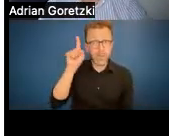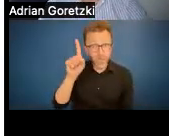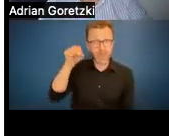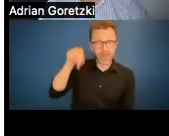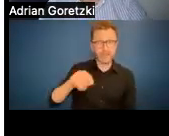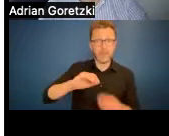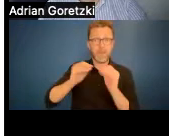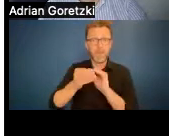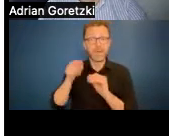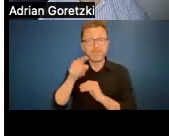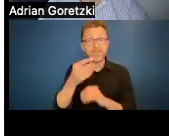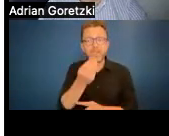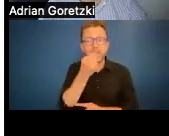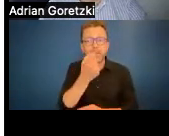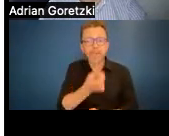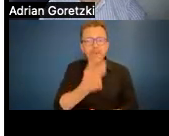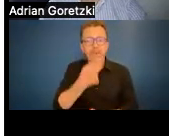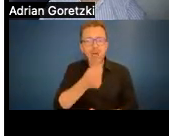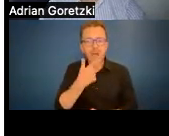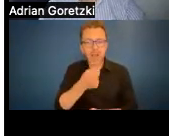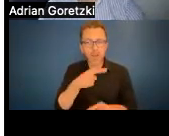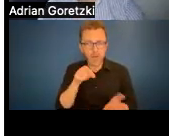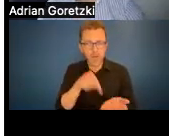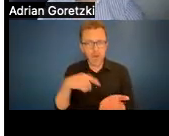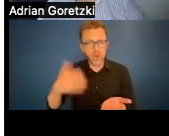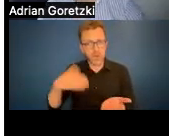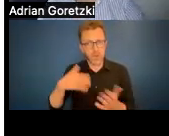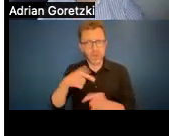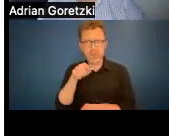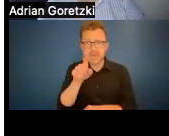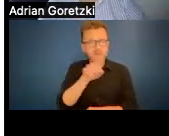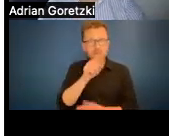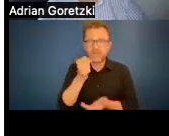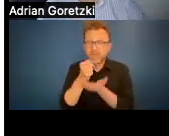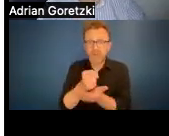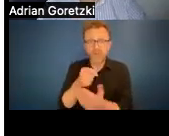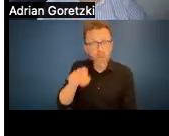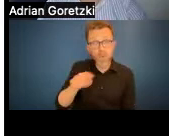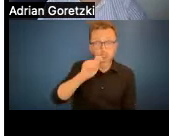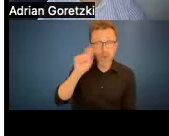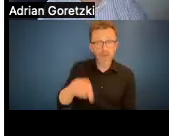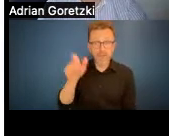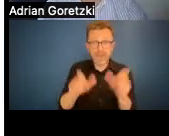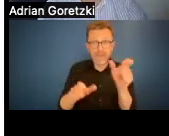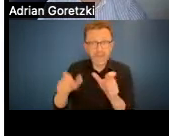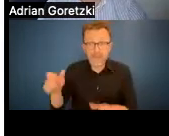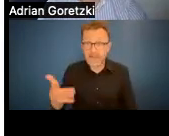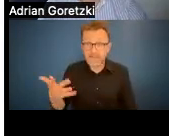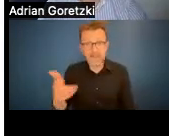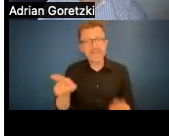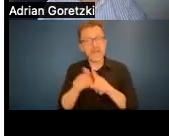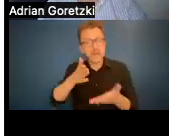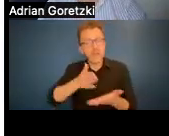on the wheelchair and wanting to have medical rehabilitation, yes, it's possible, but